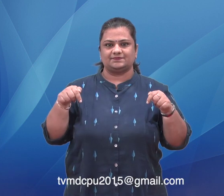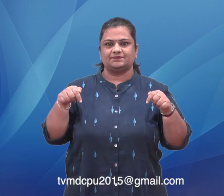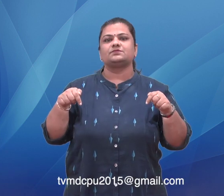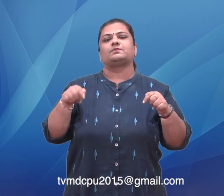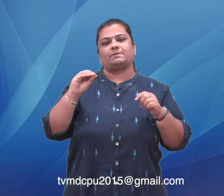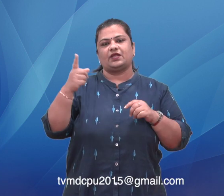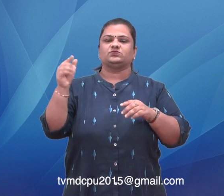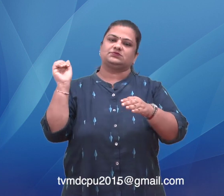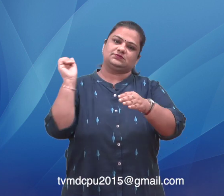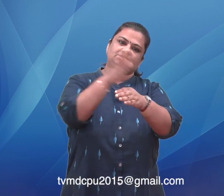@gmail.com.